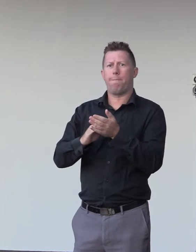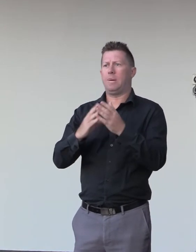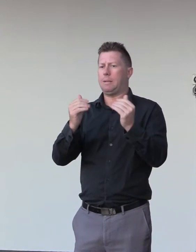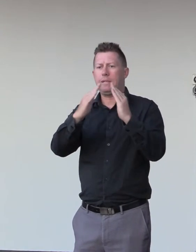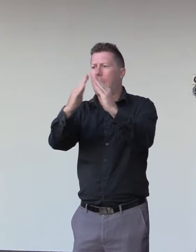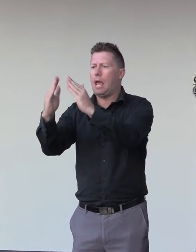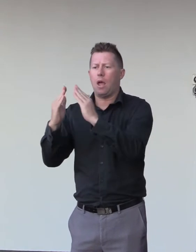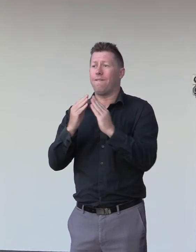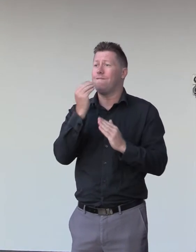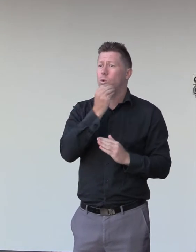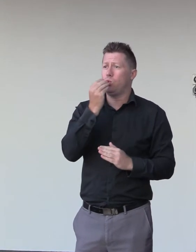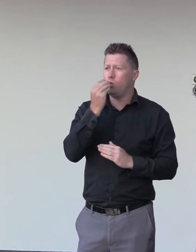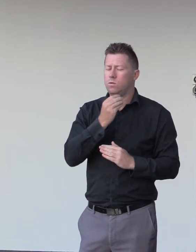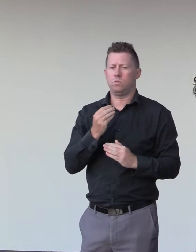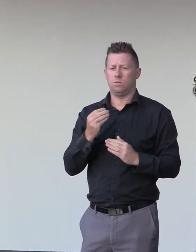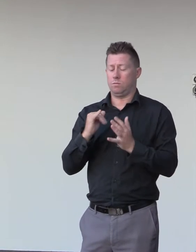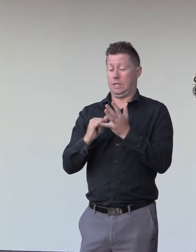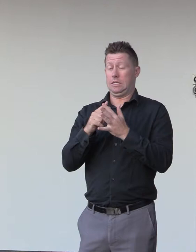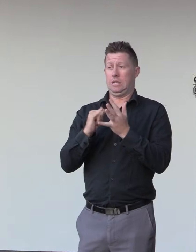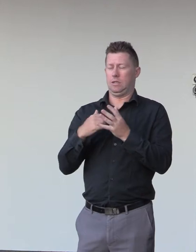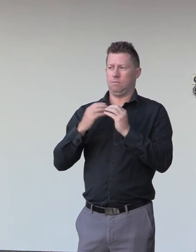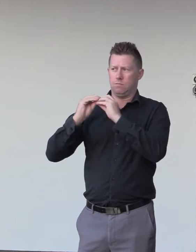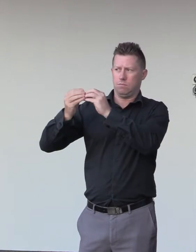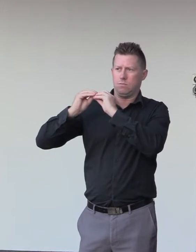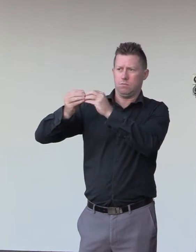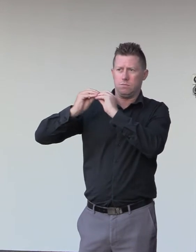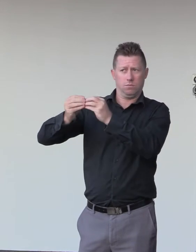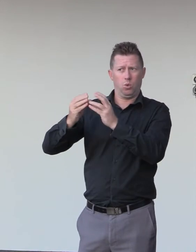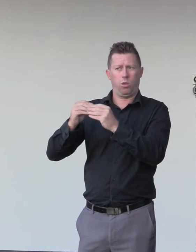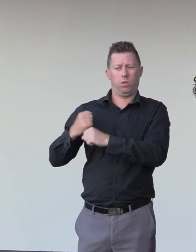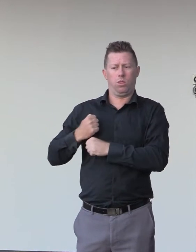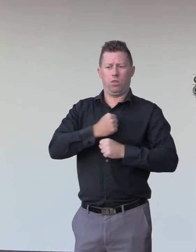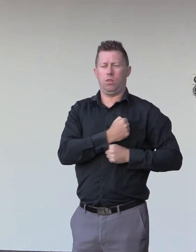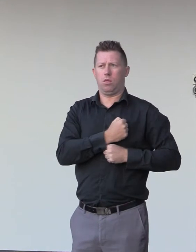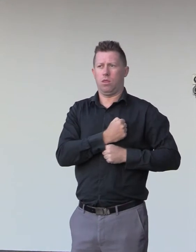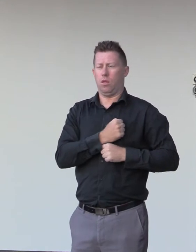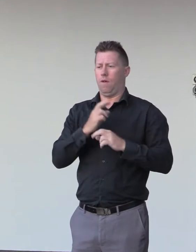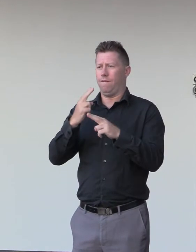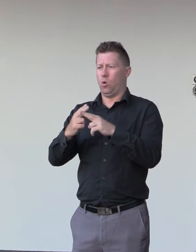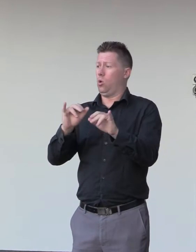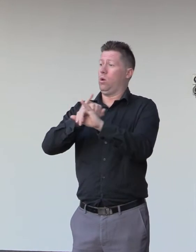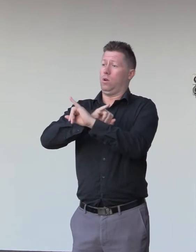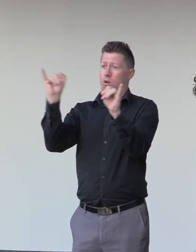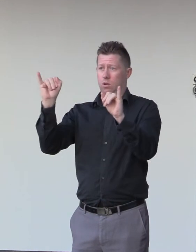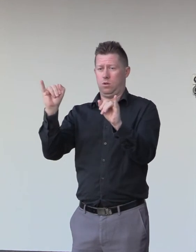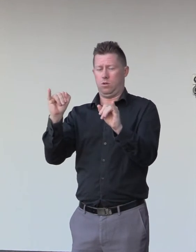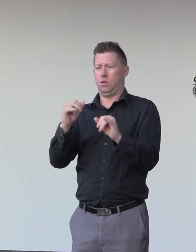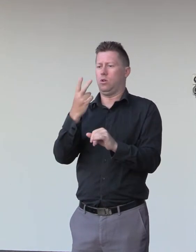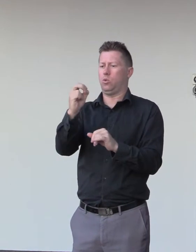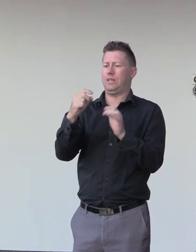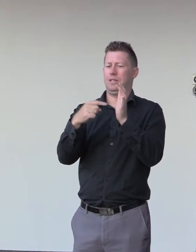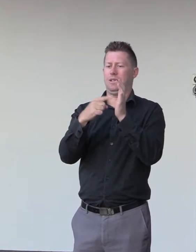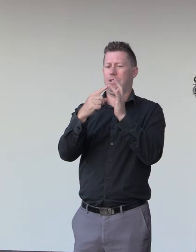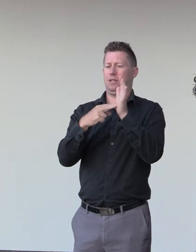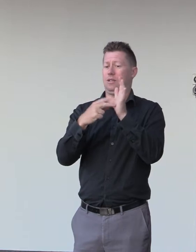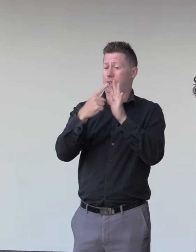can advise that the SES has been working very closely with Defence on an emergency resupply of 20 tonnes of